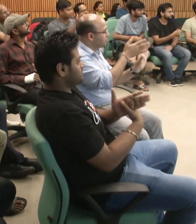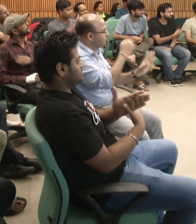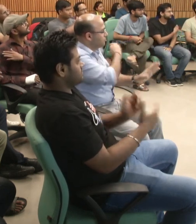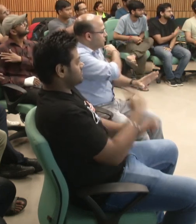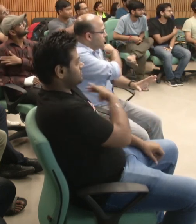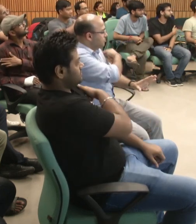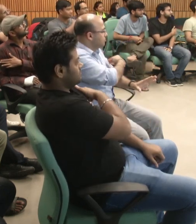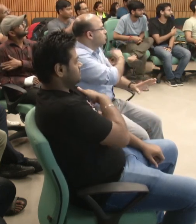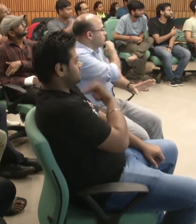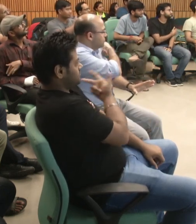Cross.